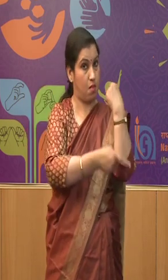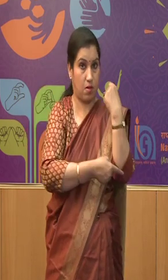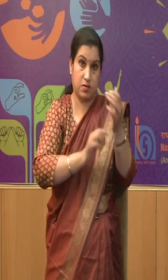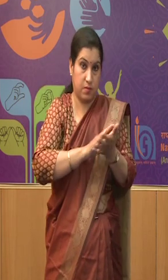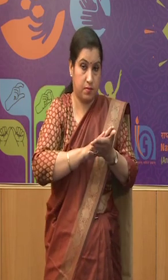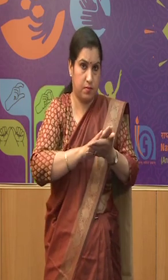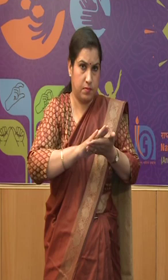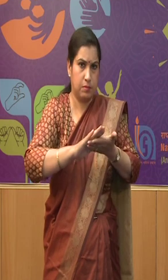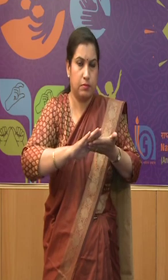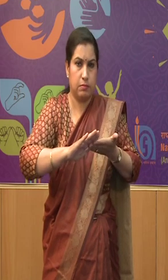video.